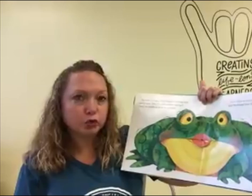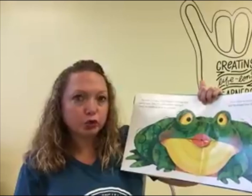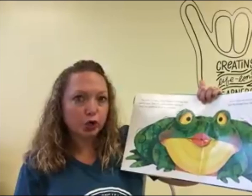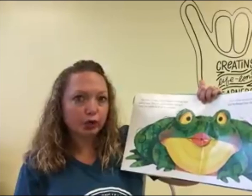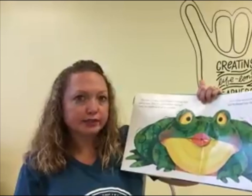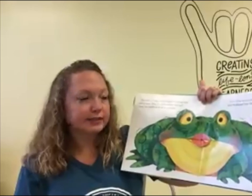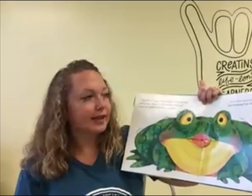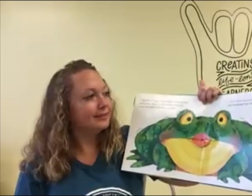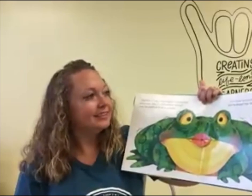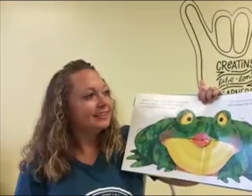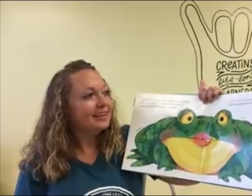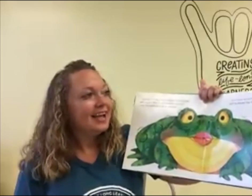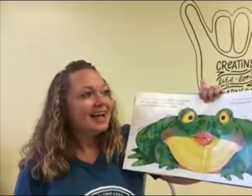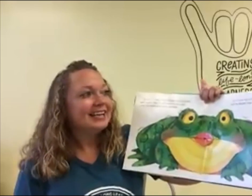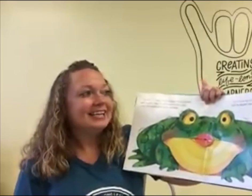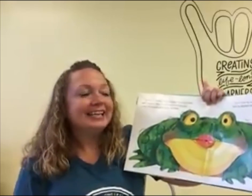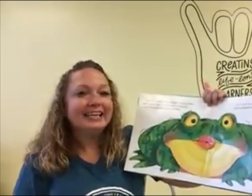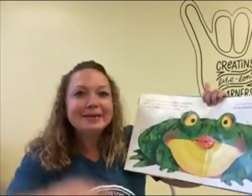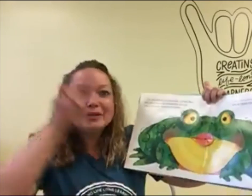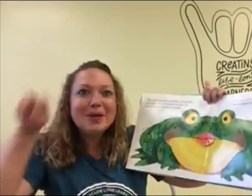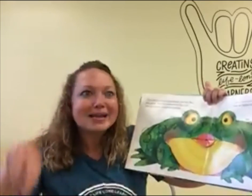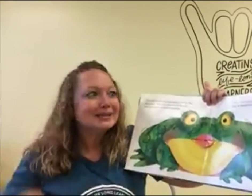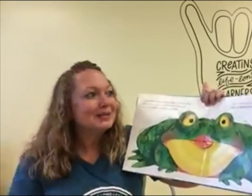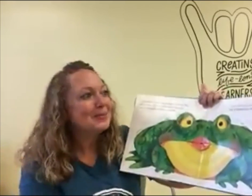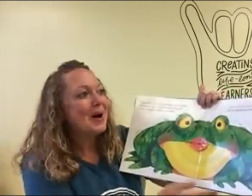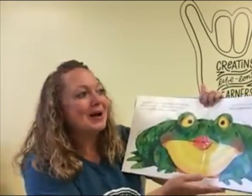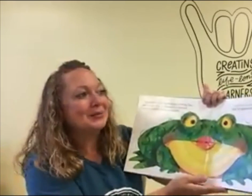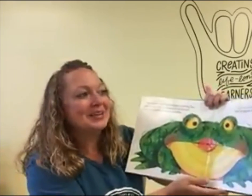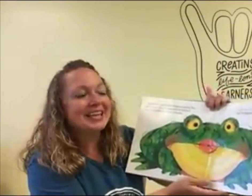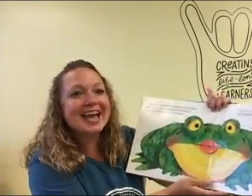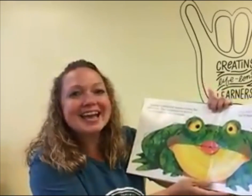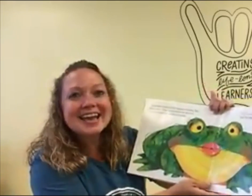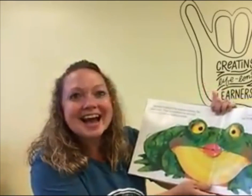said. And he leaped back into the pond with a